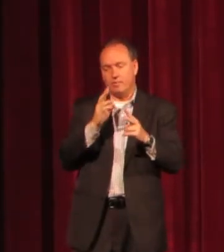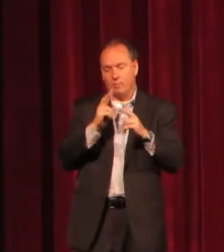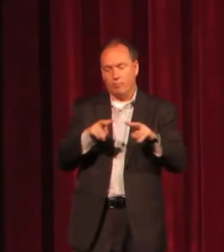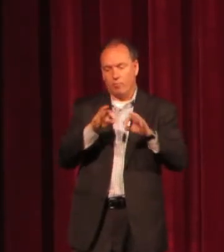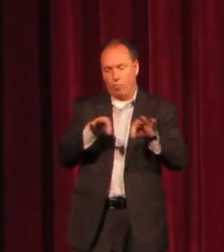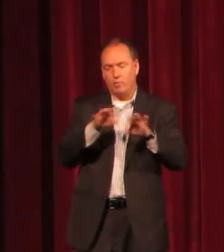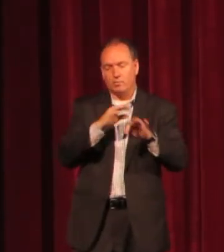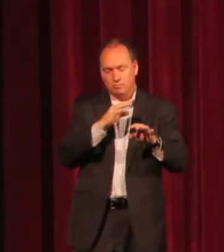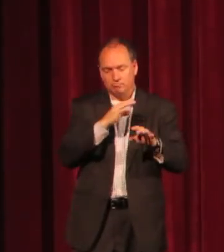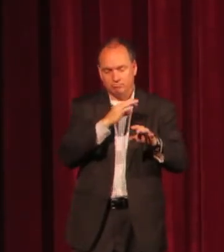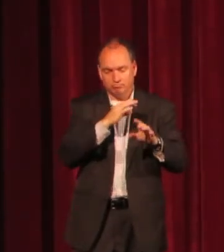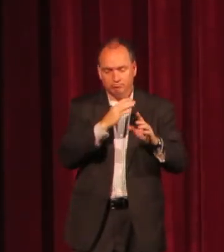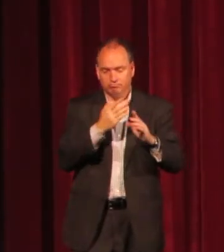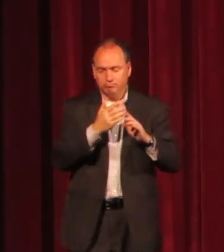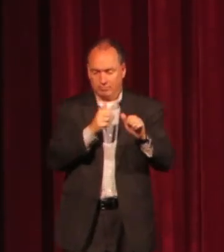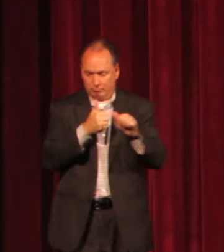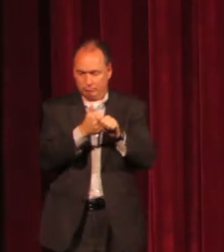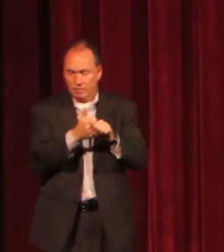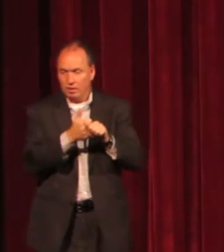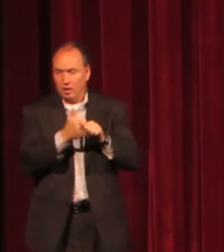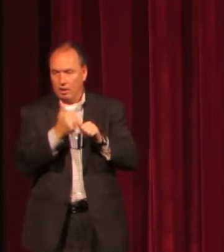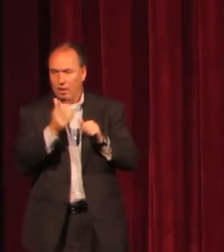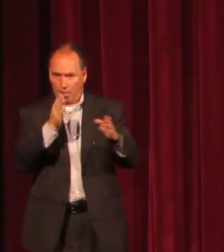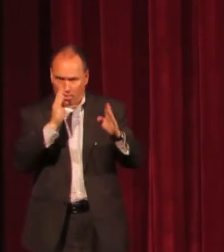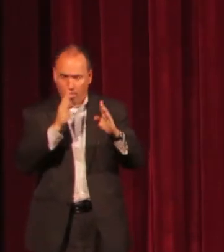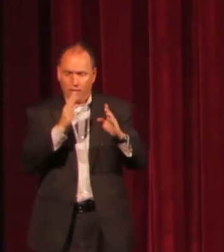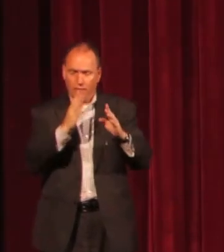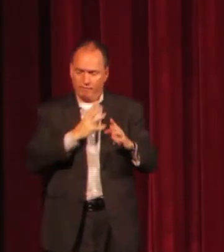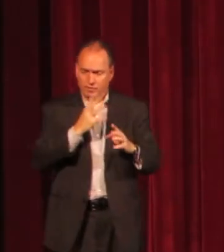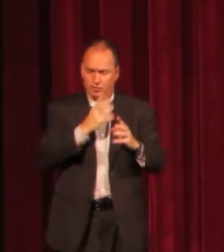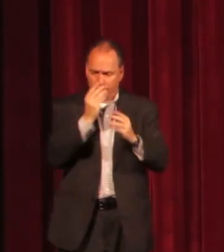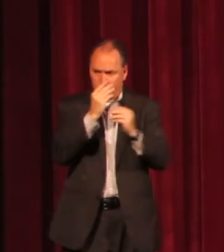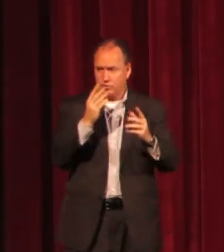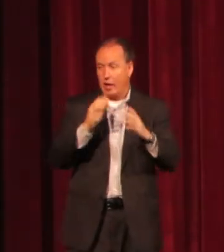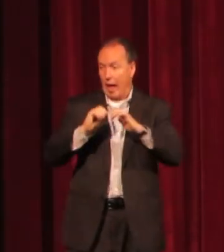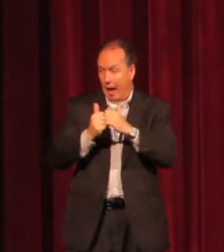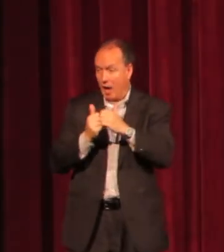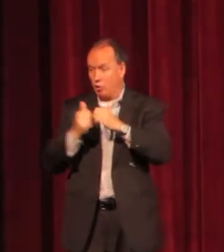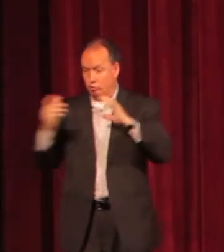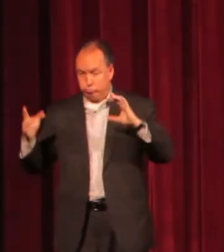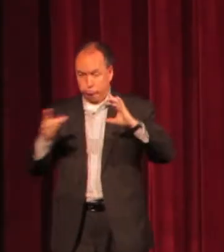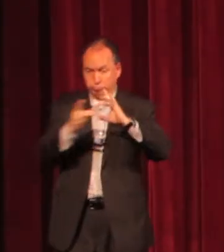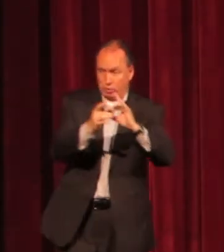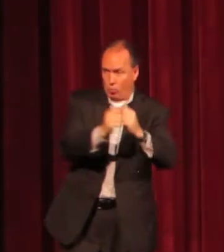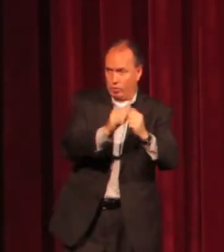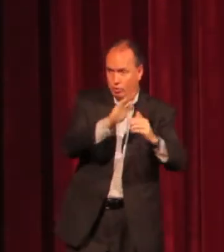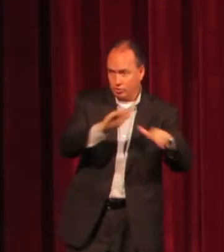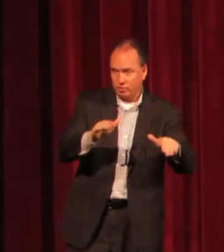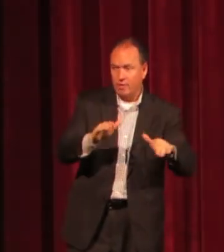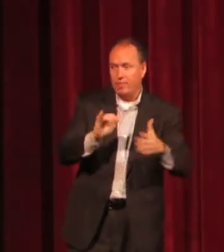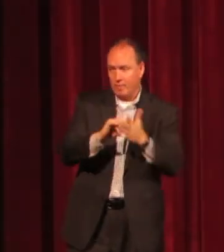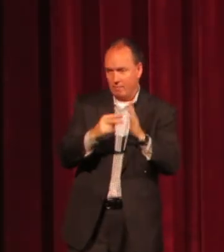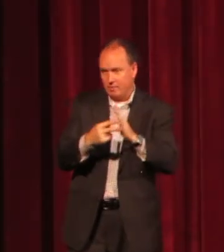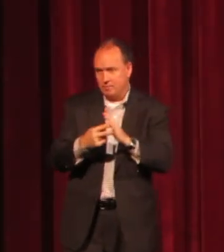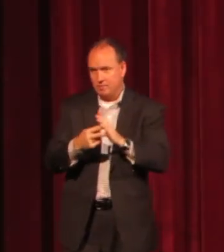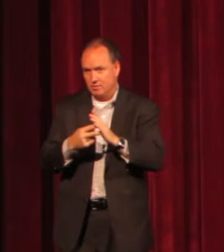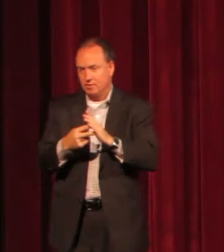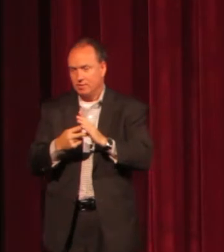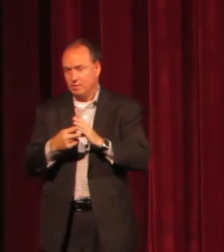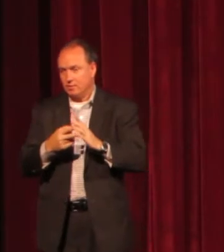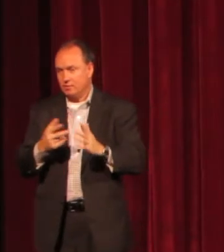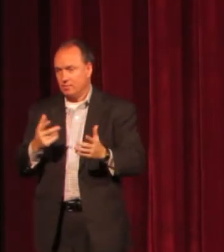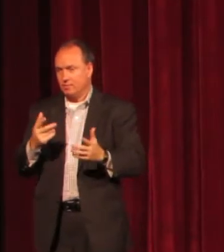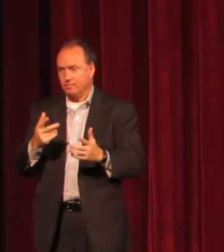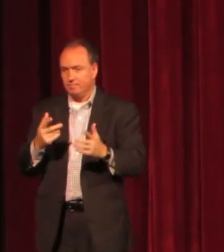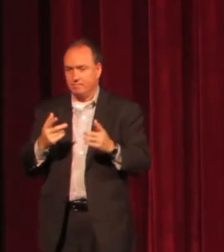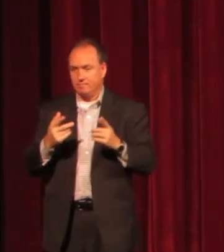have. Do listen for official information regarding reunification with your child. That simply means that point that I previously